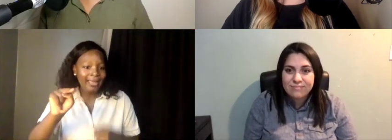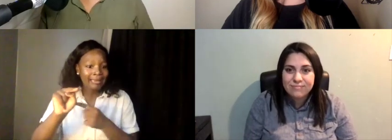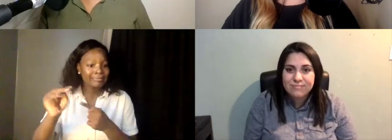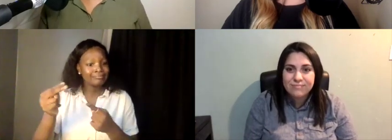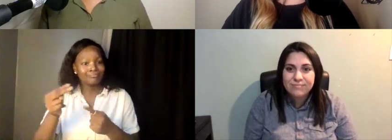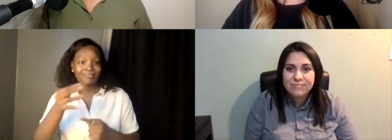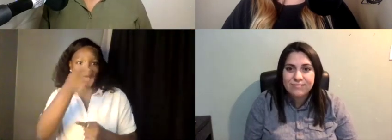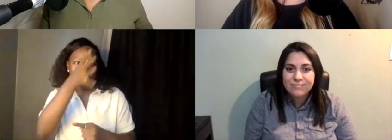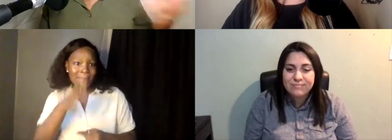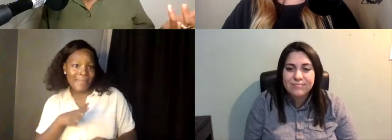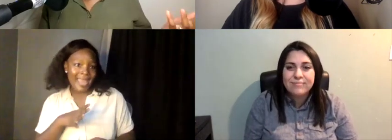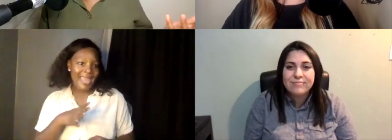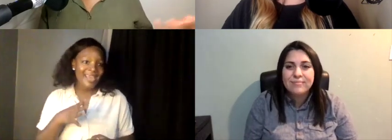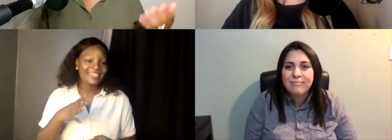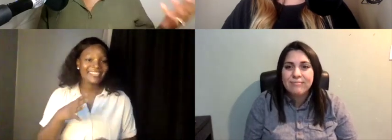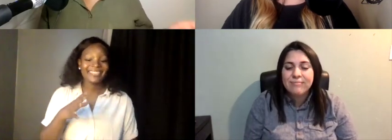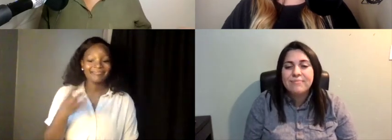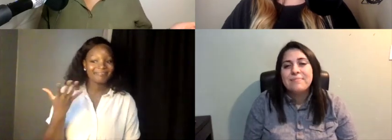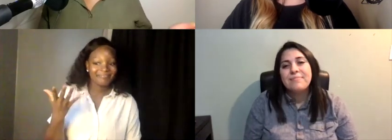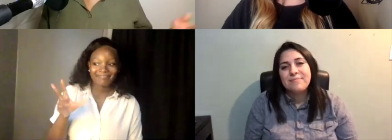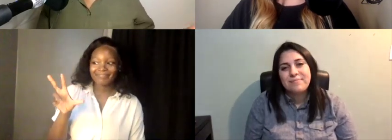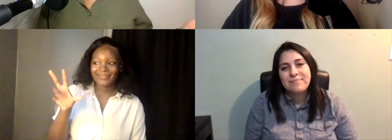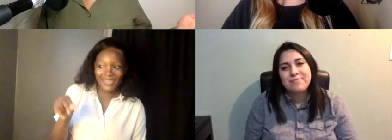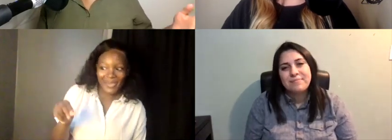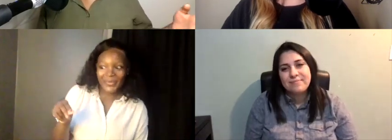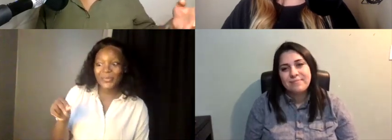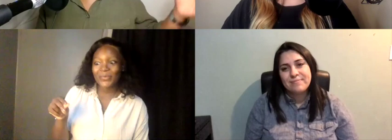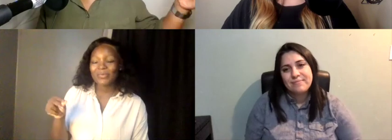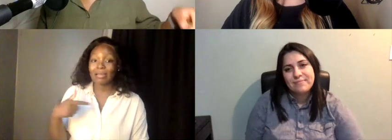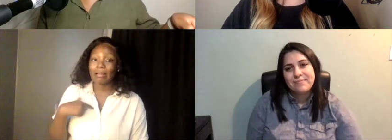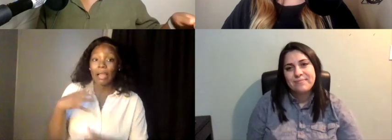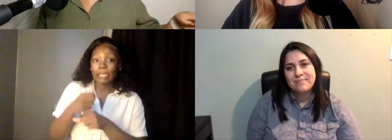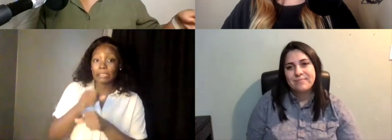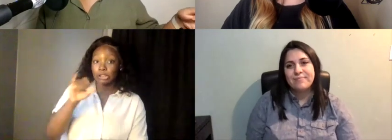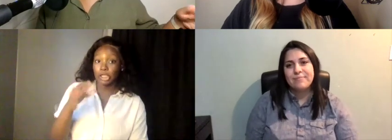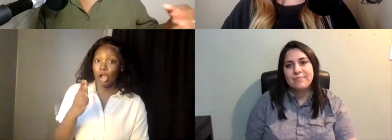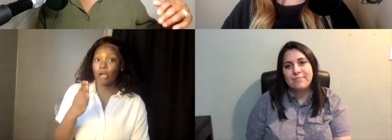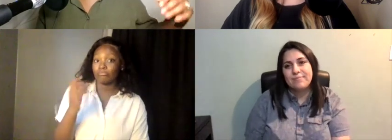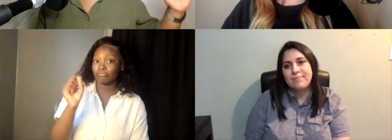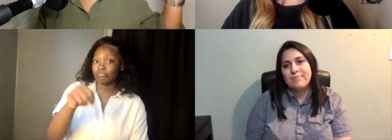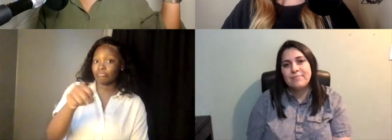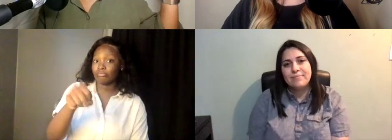you know? And I'm like, no. And then I get the job. And again, yeah, like,